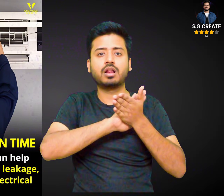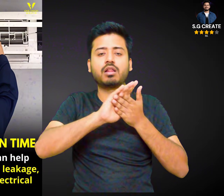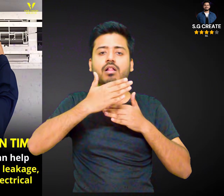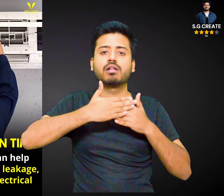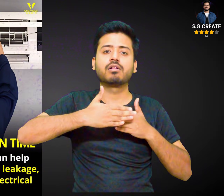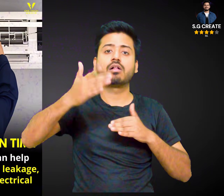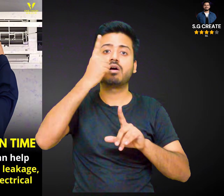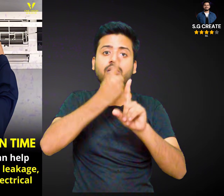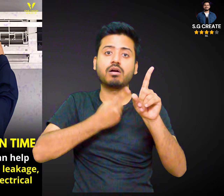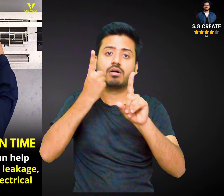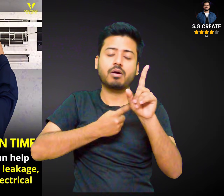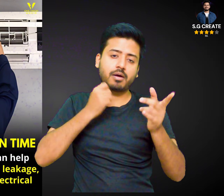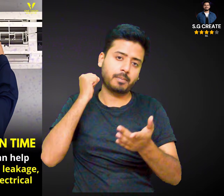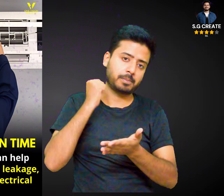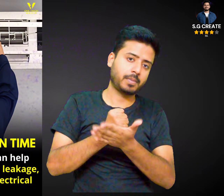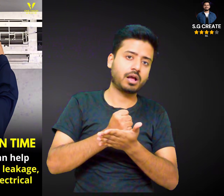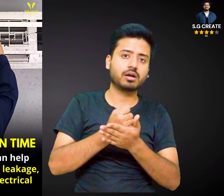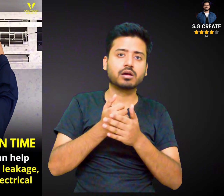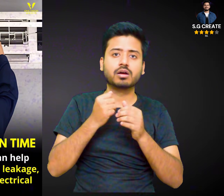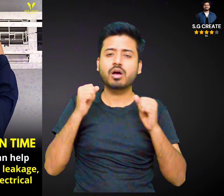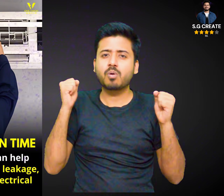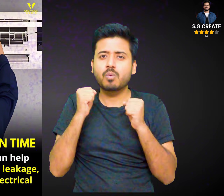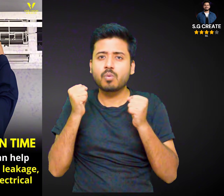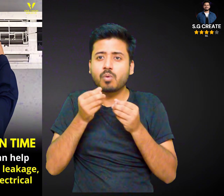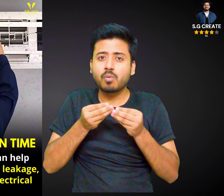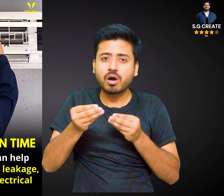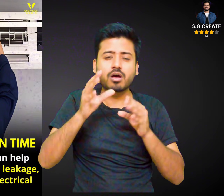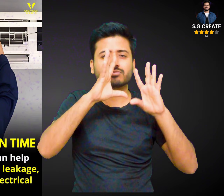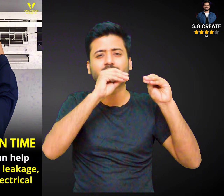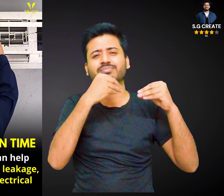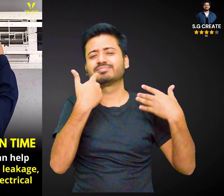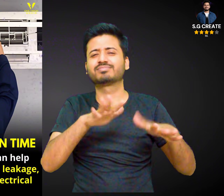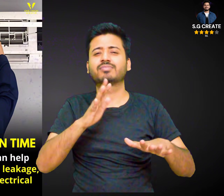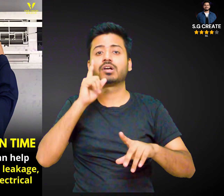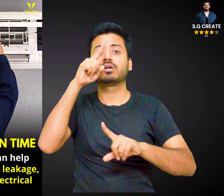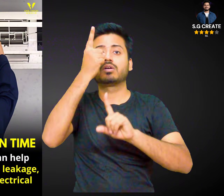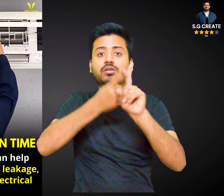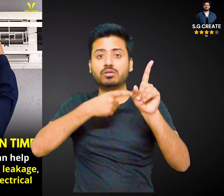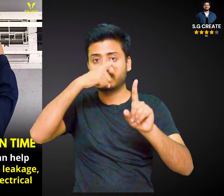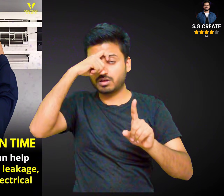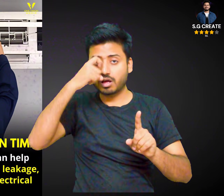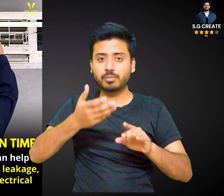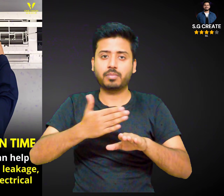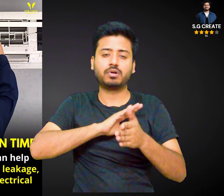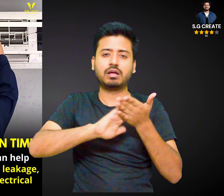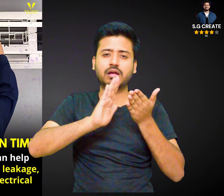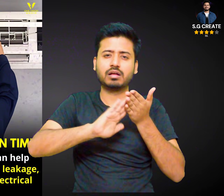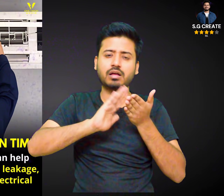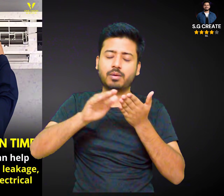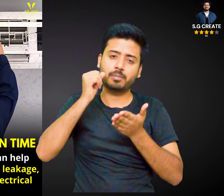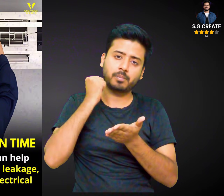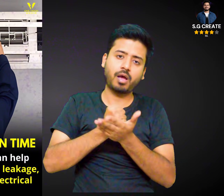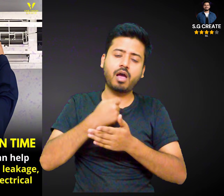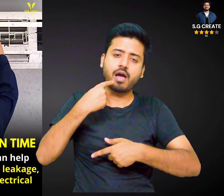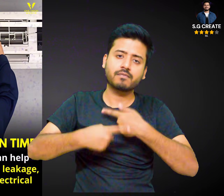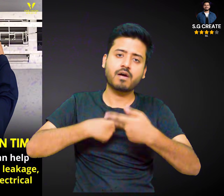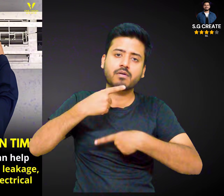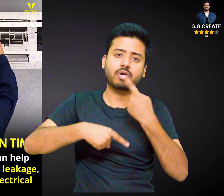absorb frequent power surges. Seasonal maintenance. Schedule professional servicing before summer begins. Clear